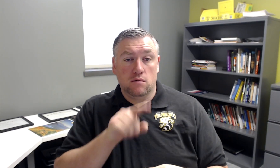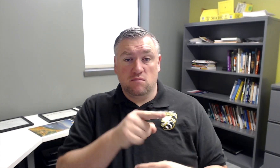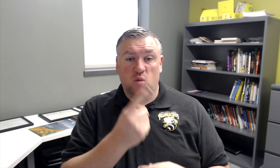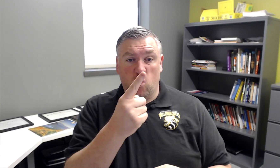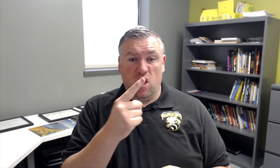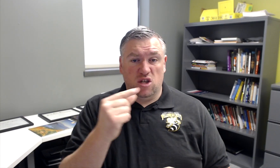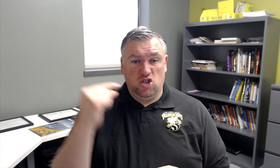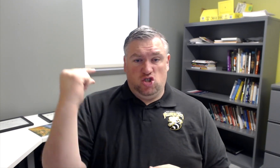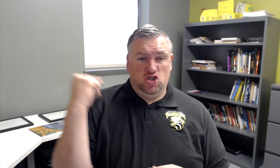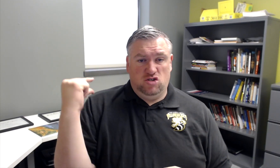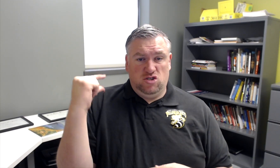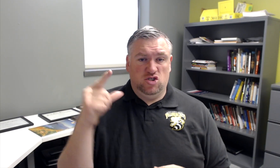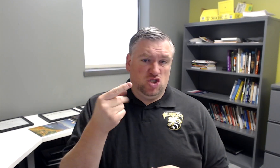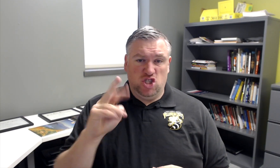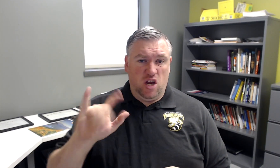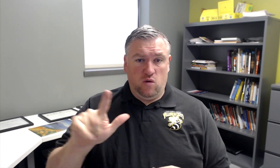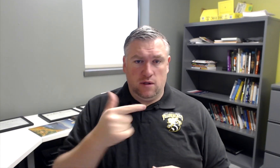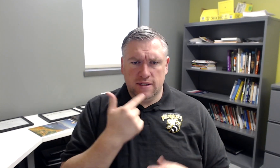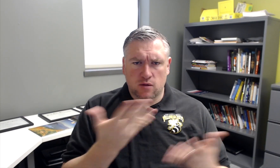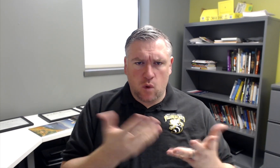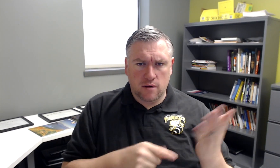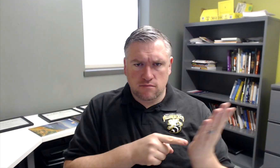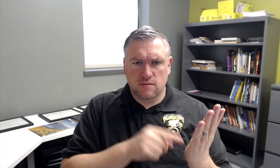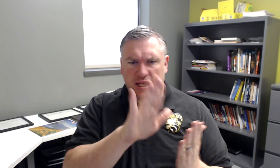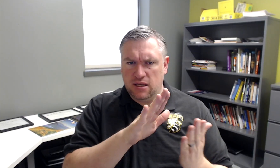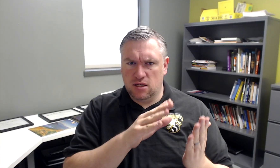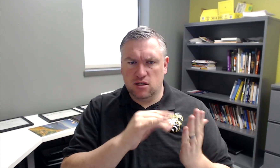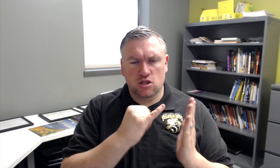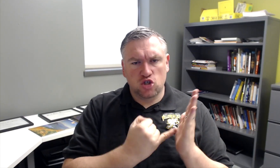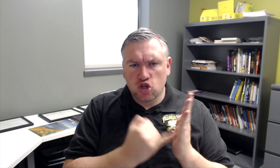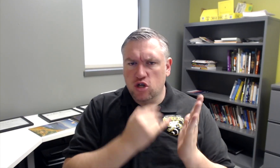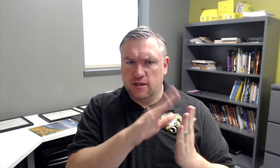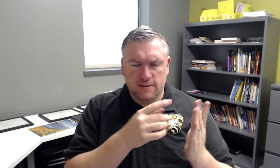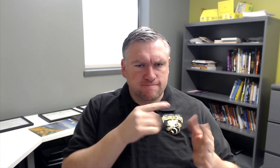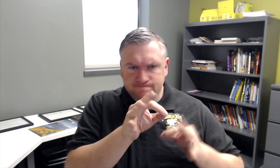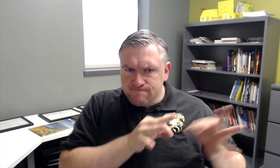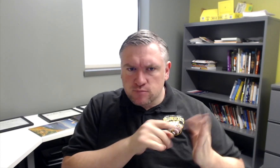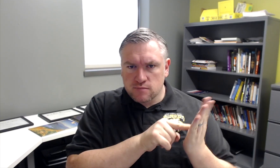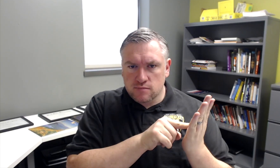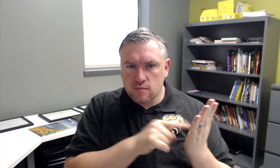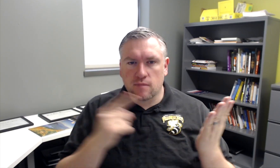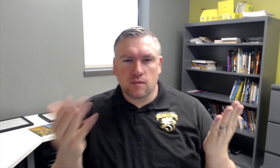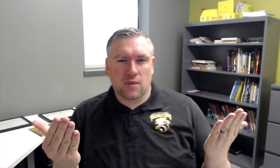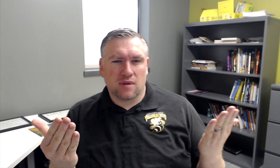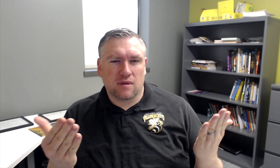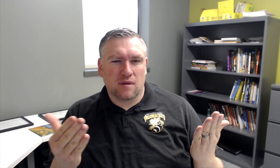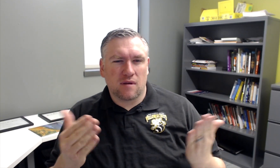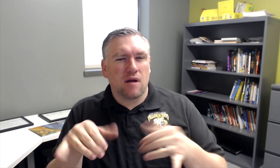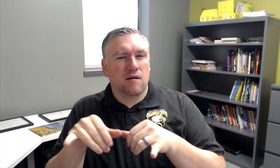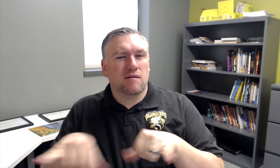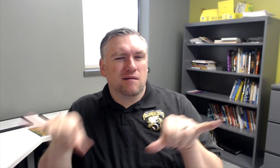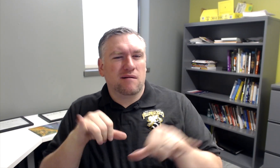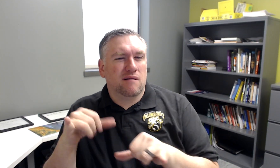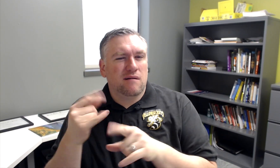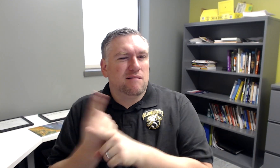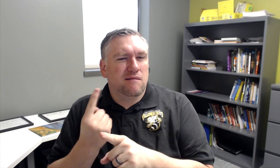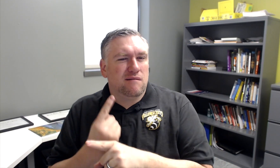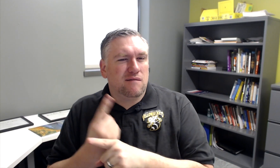Maybe, as an example, during the Civil War, pick a general's journal and how he explained a situation. And then